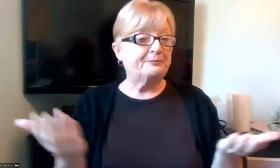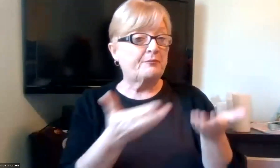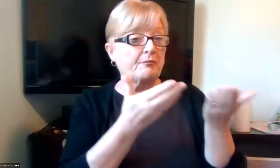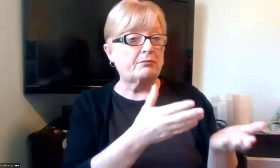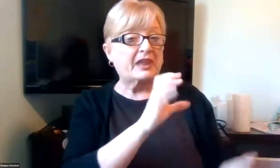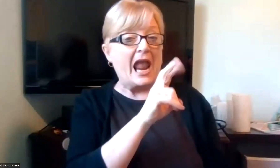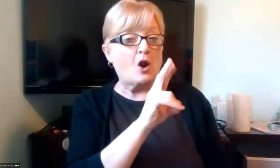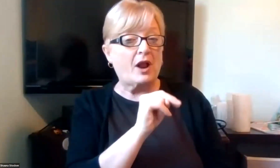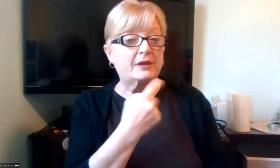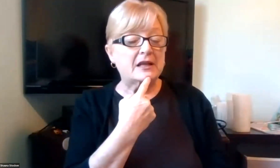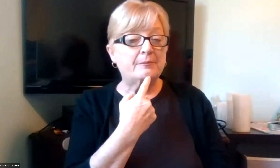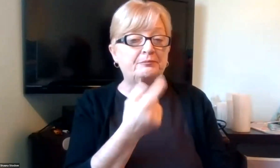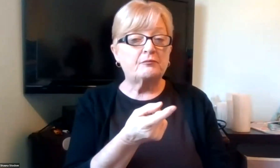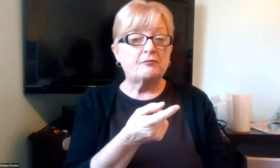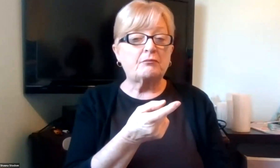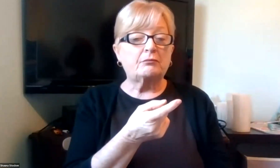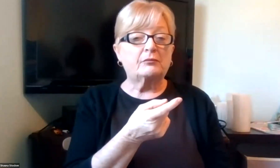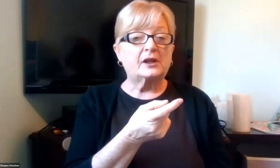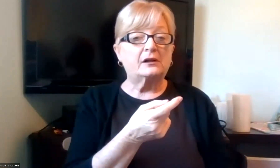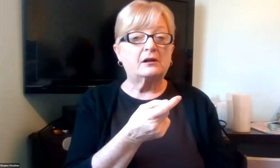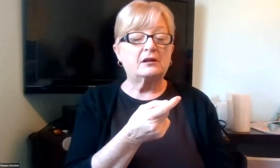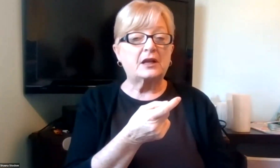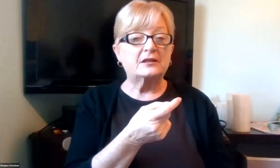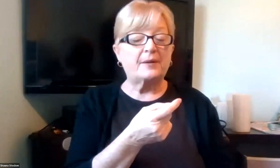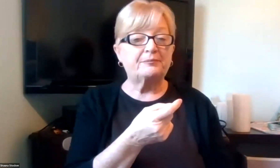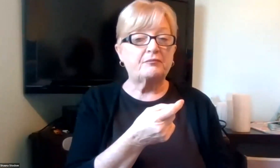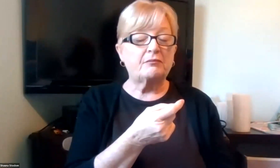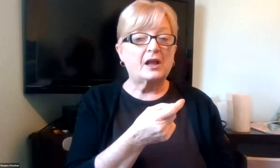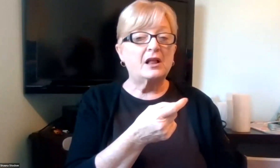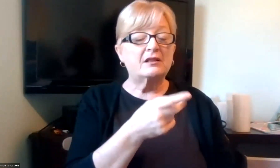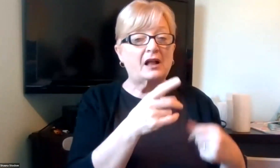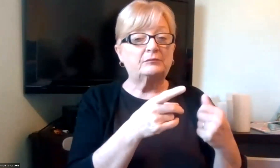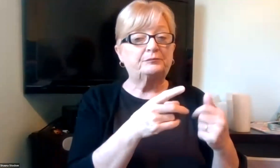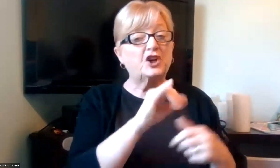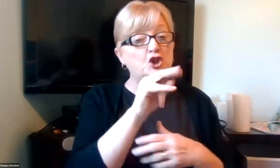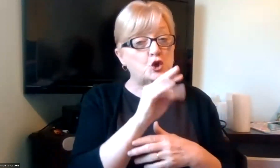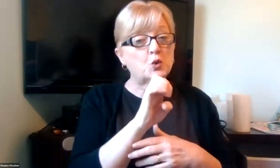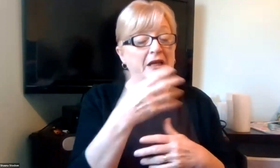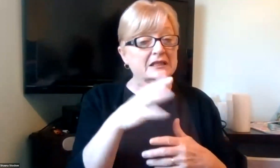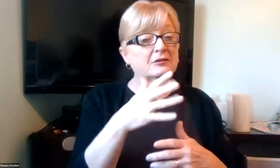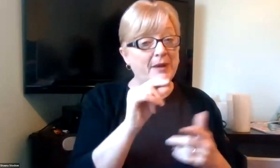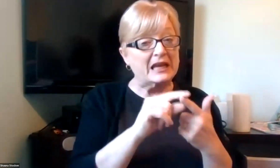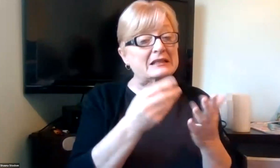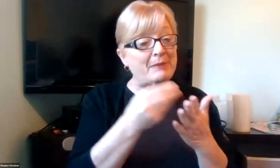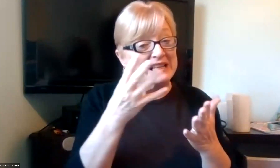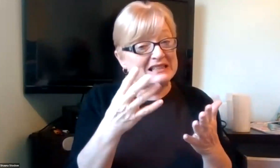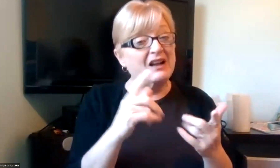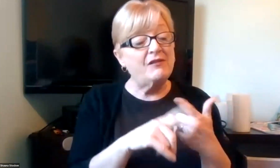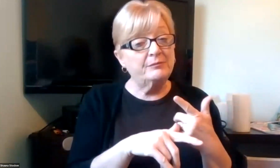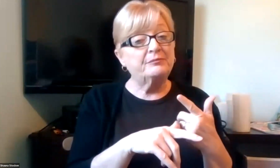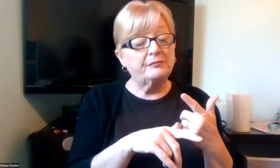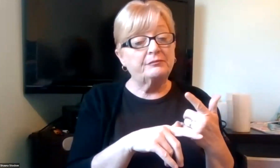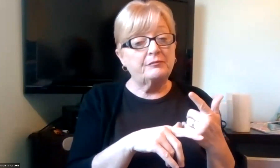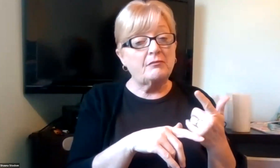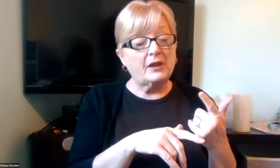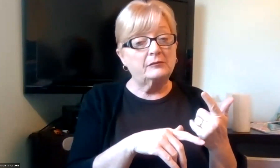Aaron, they made mention that it is not an inexpensive oven for the June. It does have a lot of sensors built